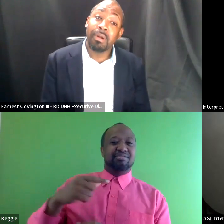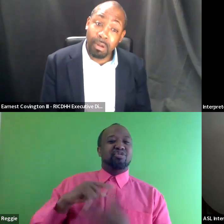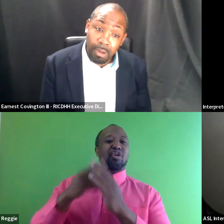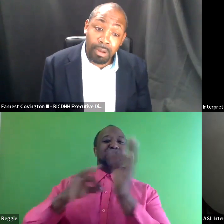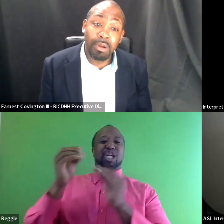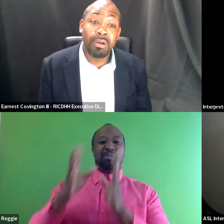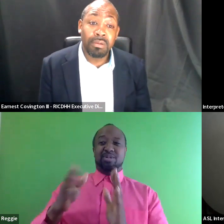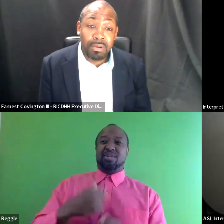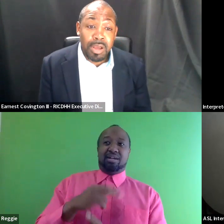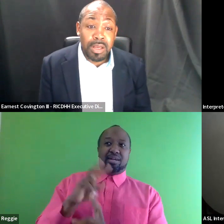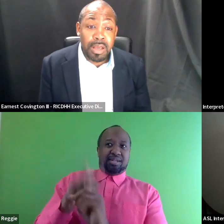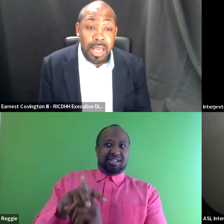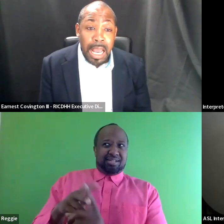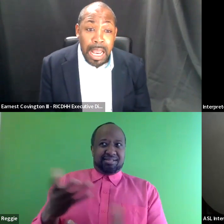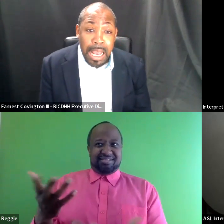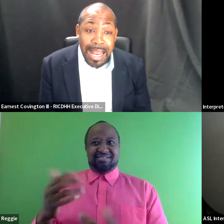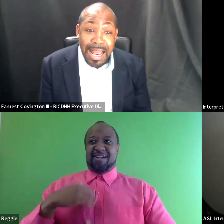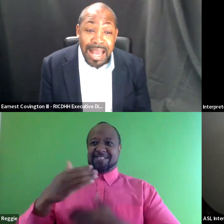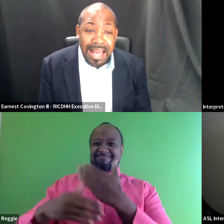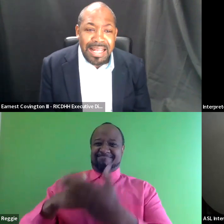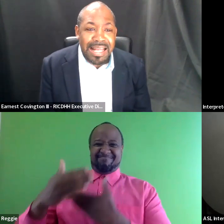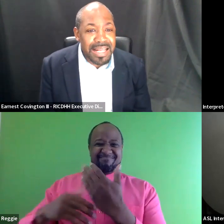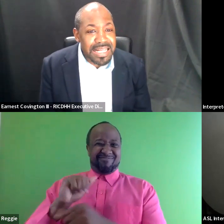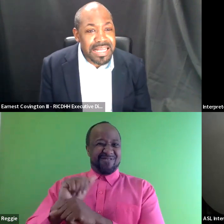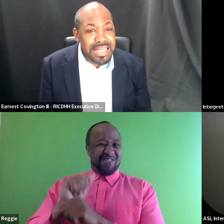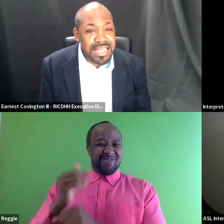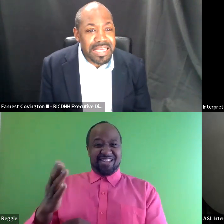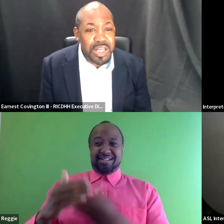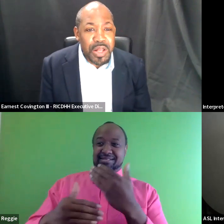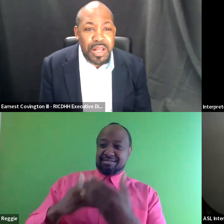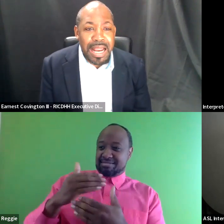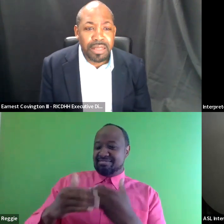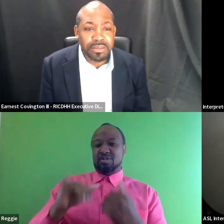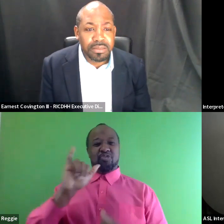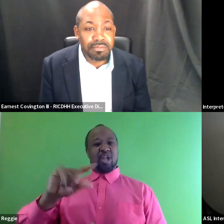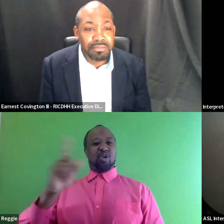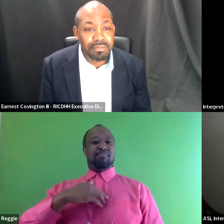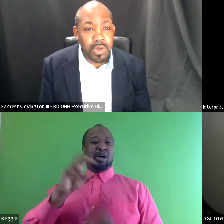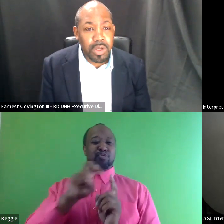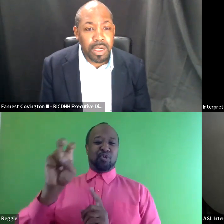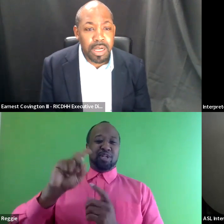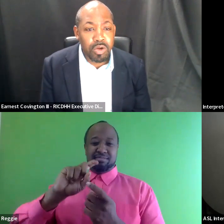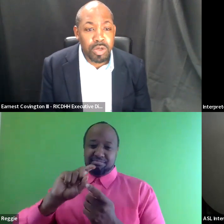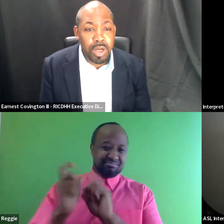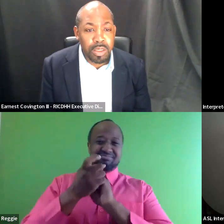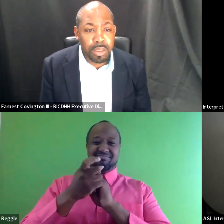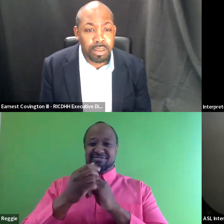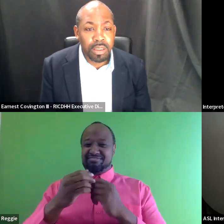Deaf was where I ended up. I was a sub at first. I applied for that and went along with that for a